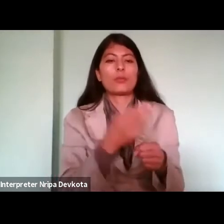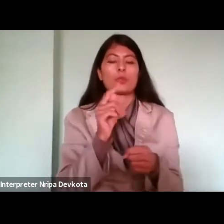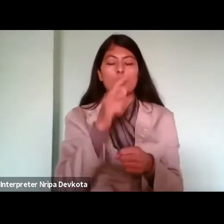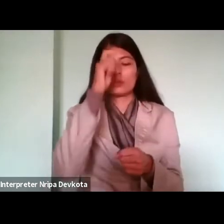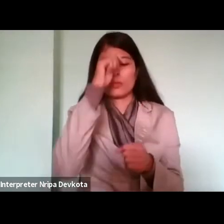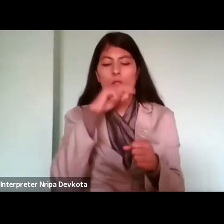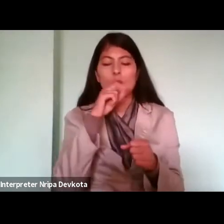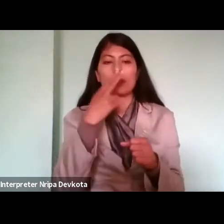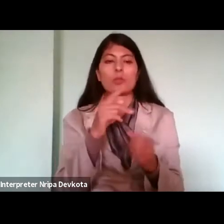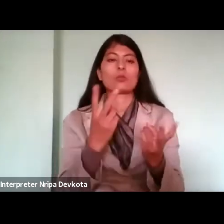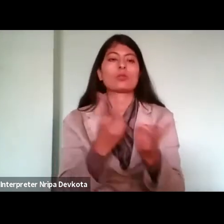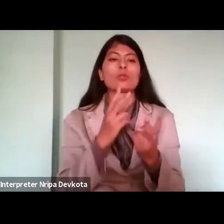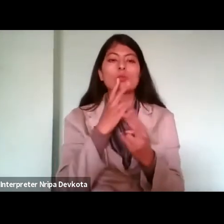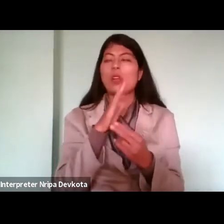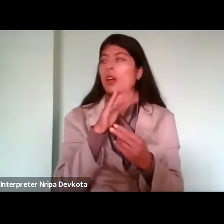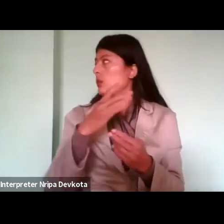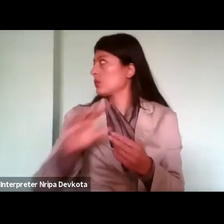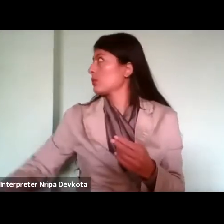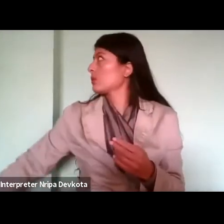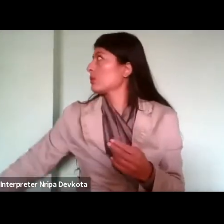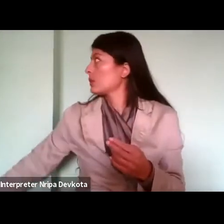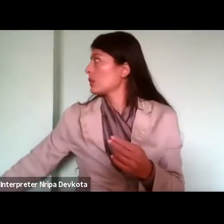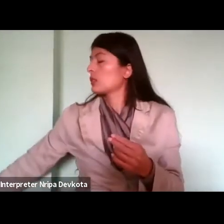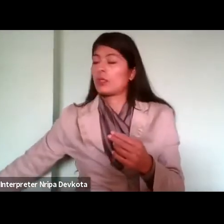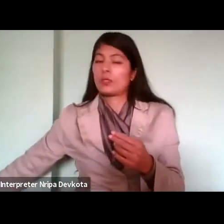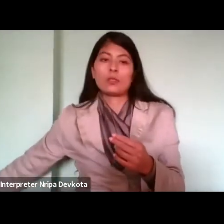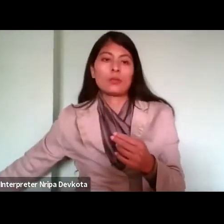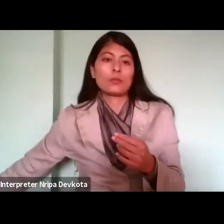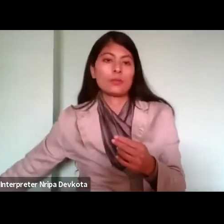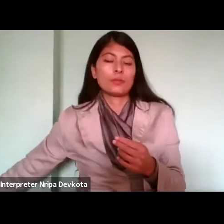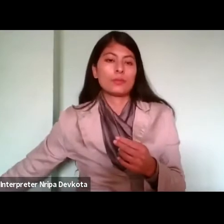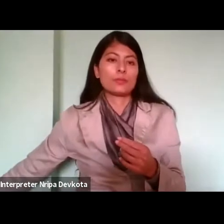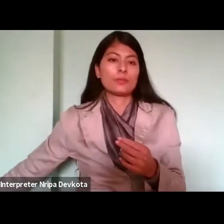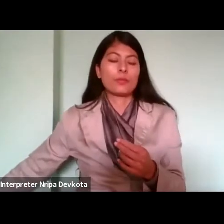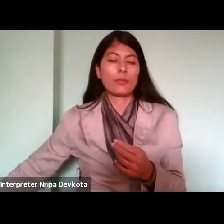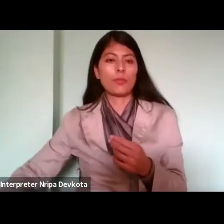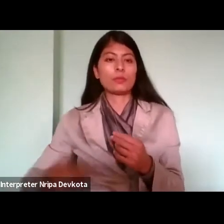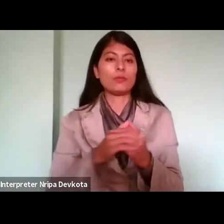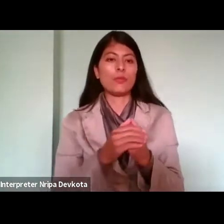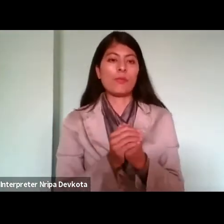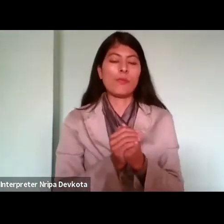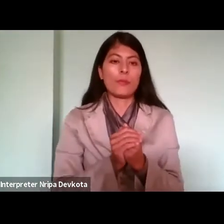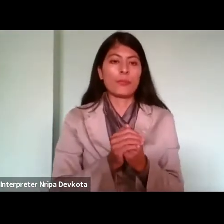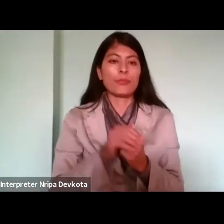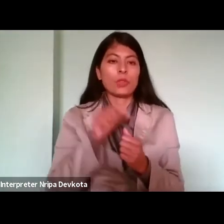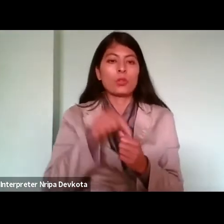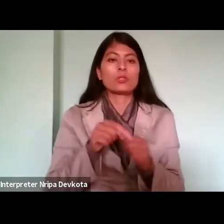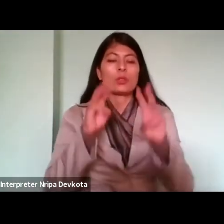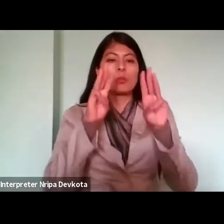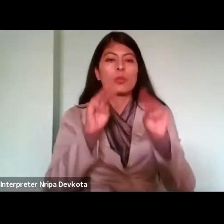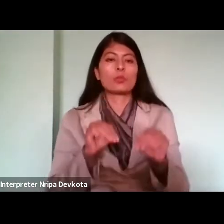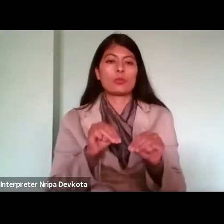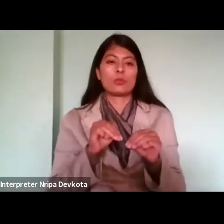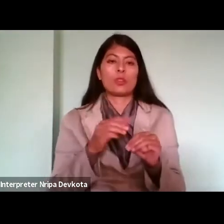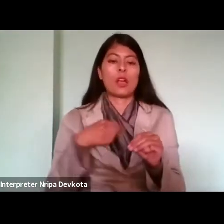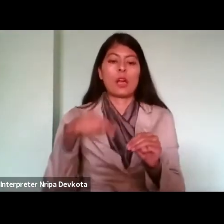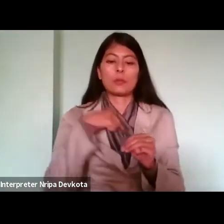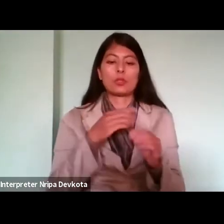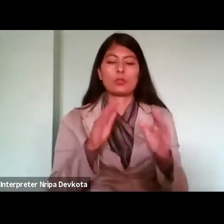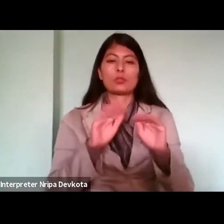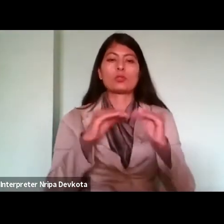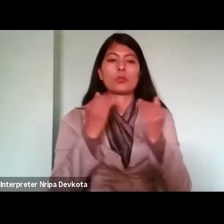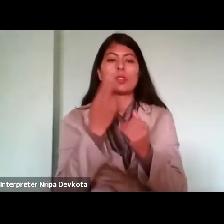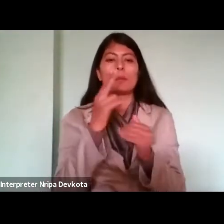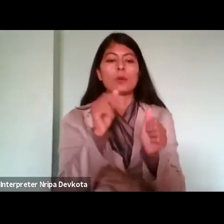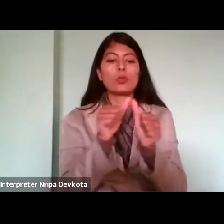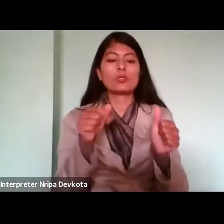of women who were actually raising concerns which are very important to us as a community?